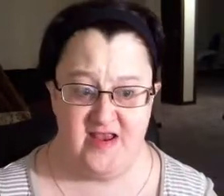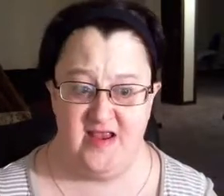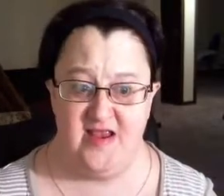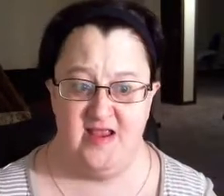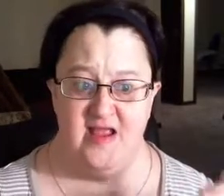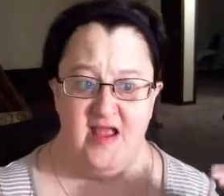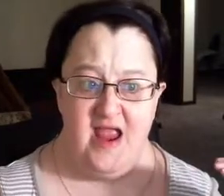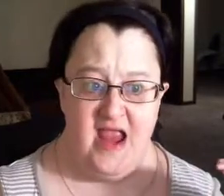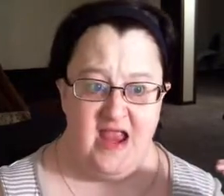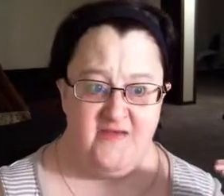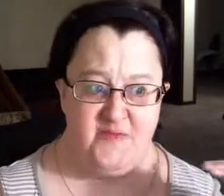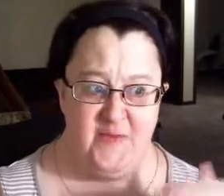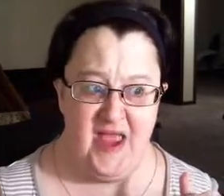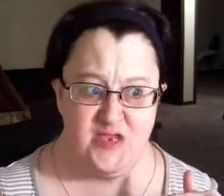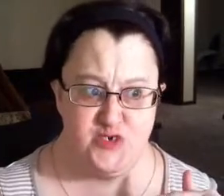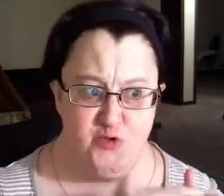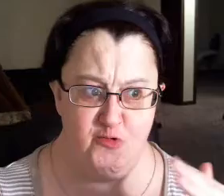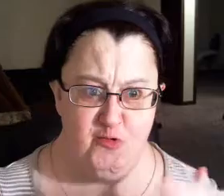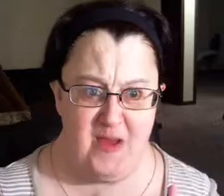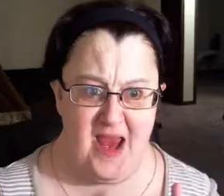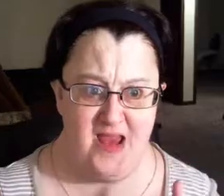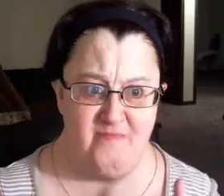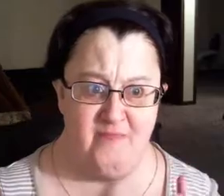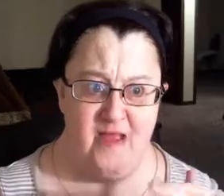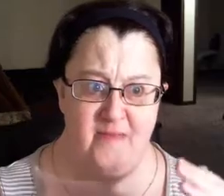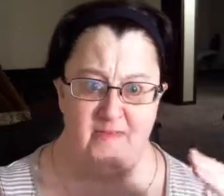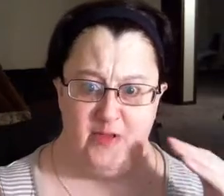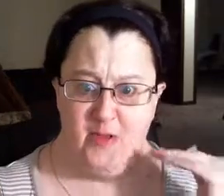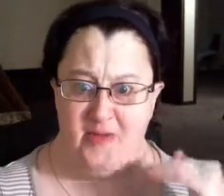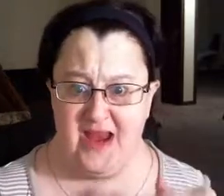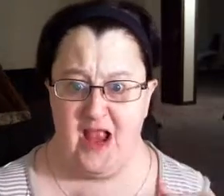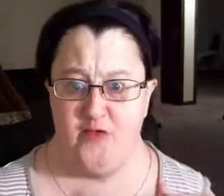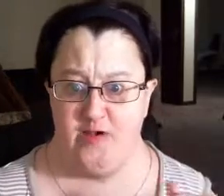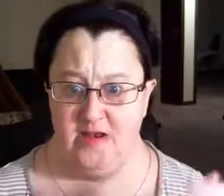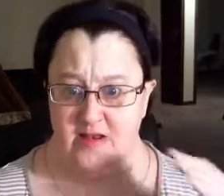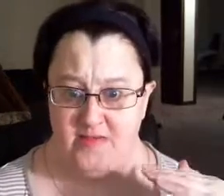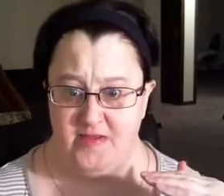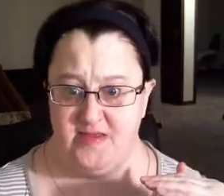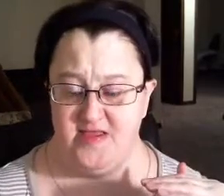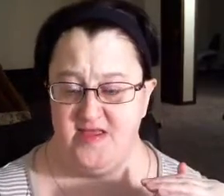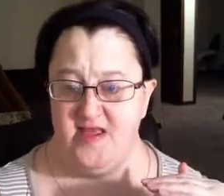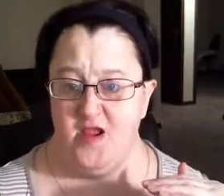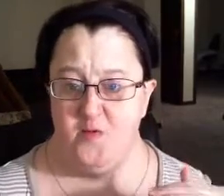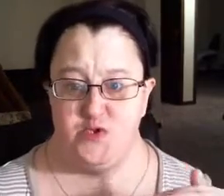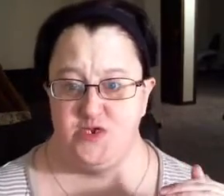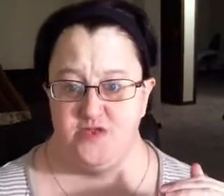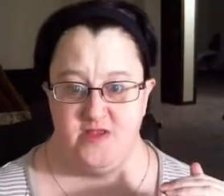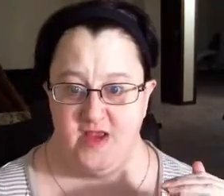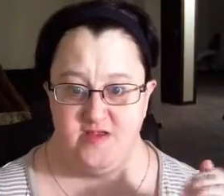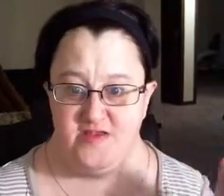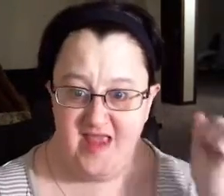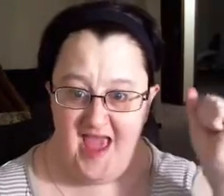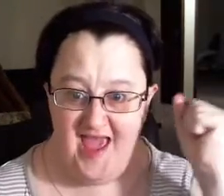day and for the past two or three days i've been below my calorie limit which is like yay